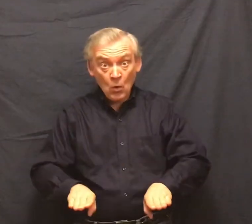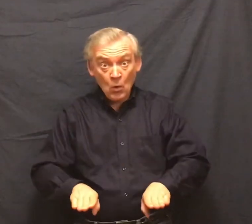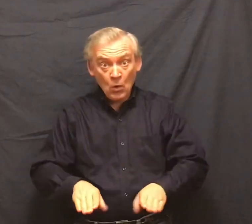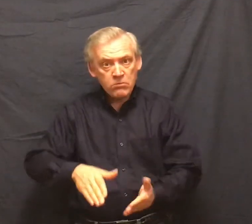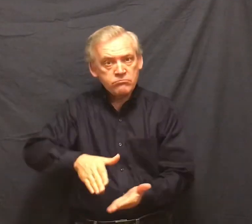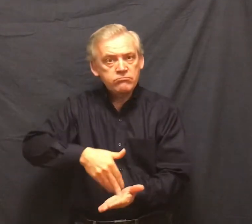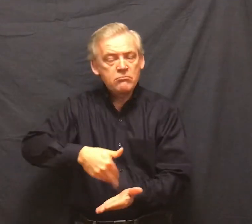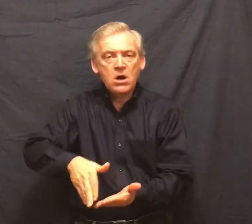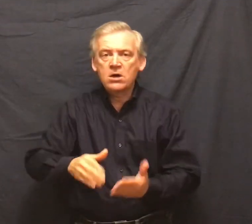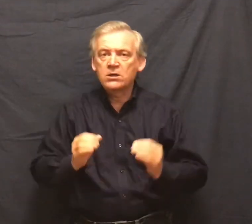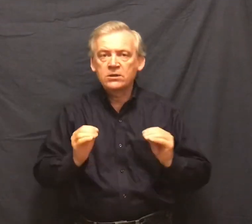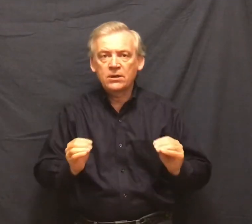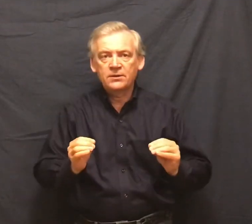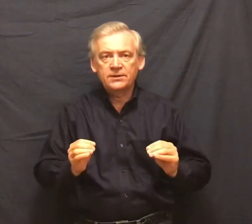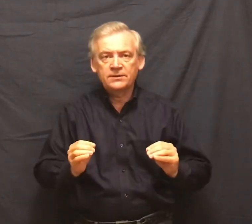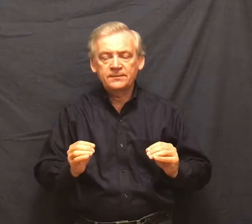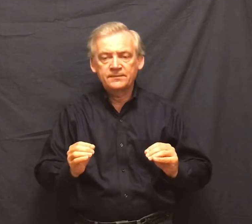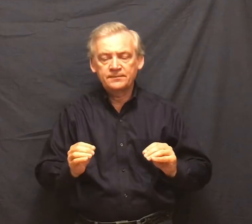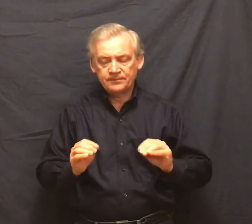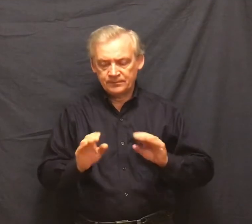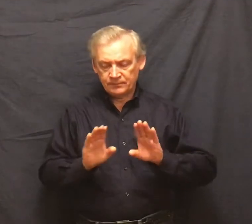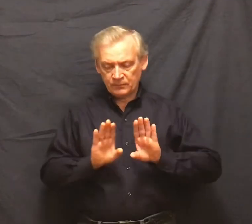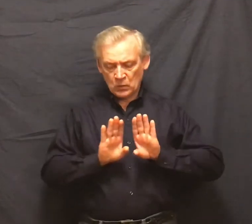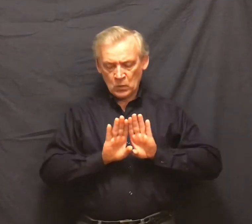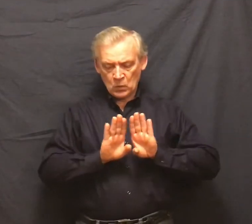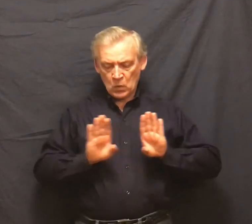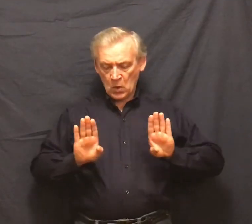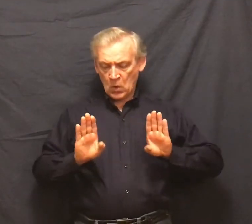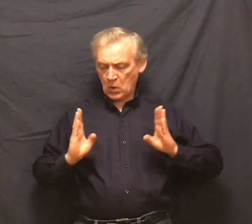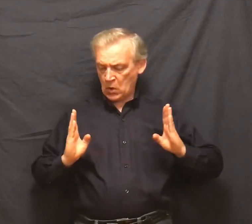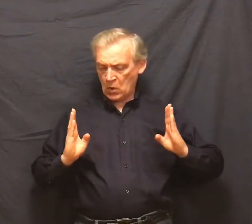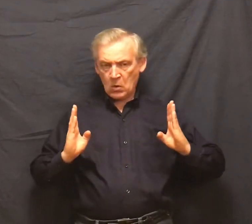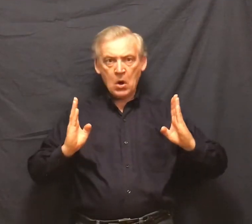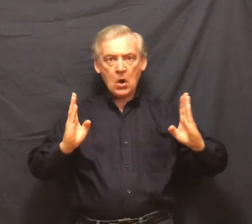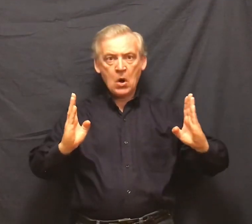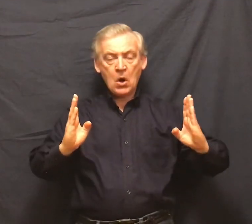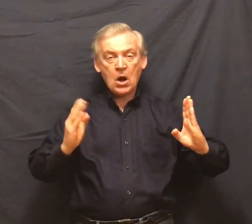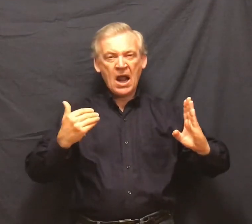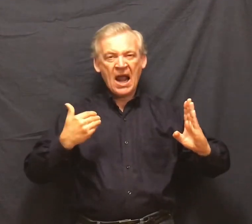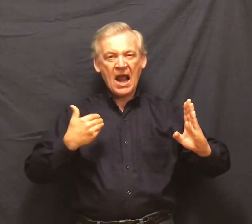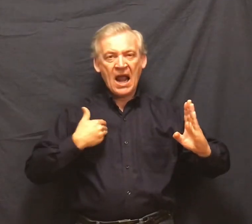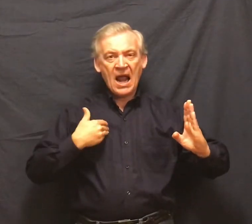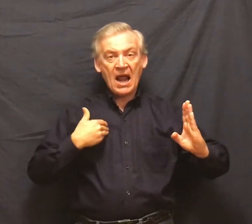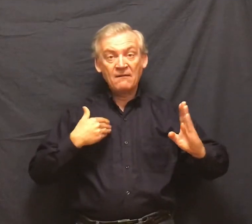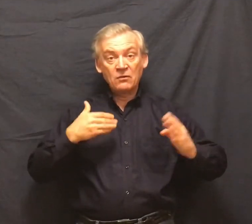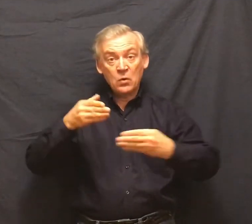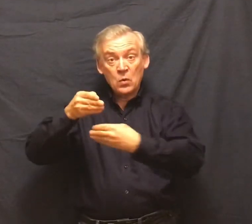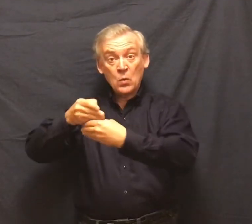In 3 walls, there were small square windows, and in the 4th, a solid door with a wooden latch.